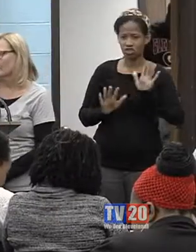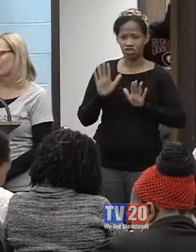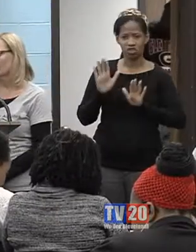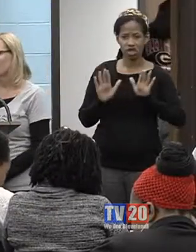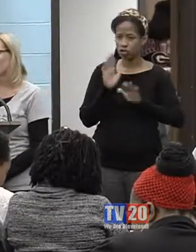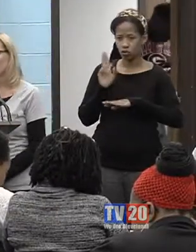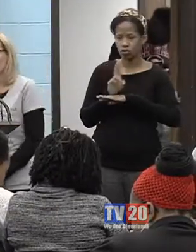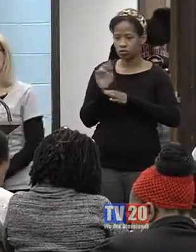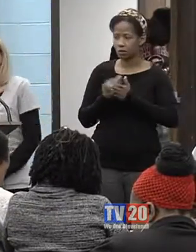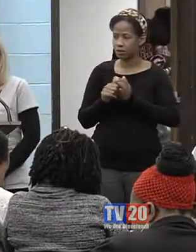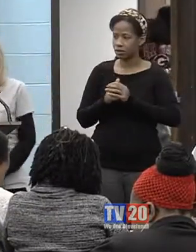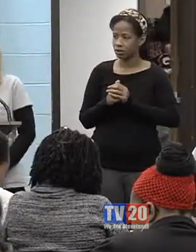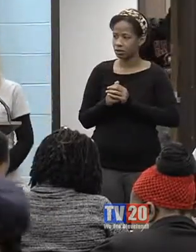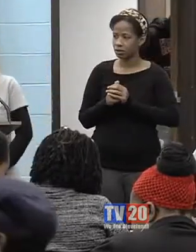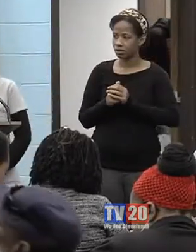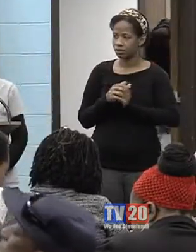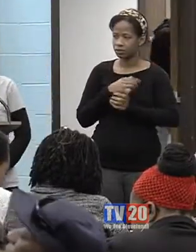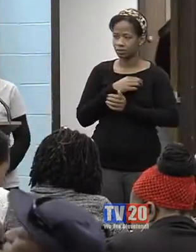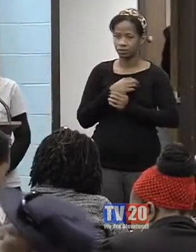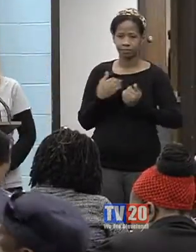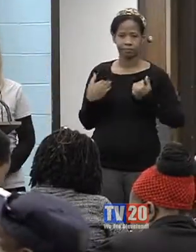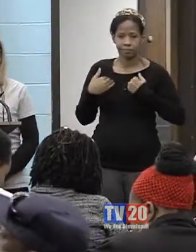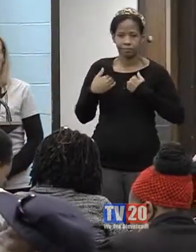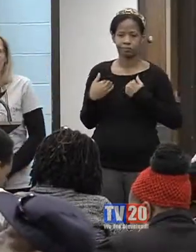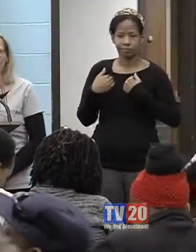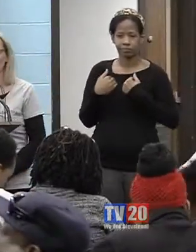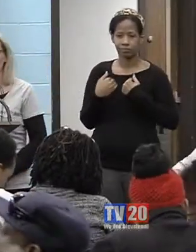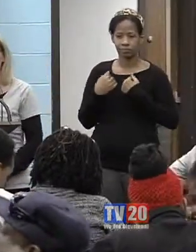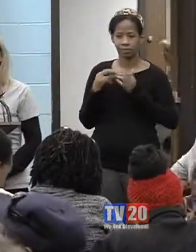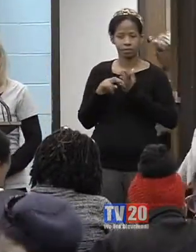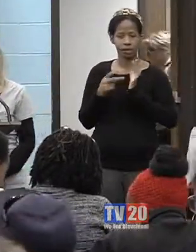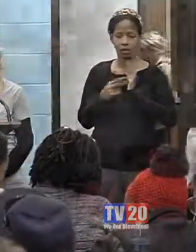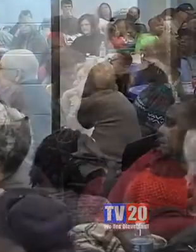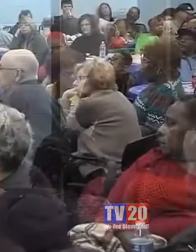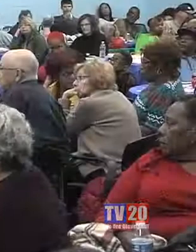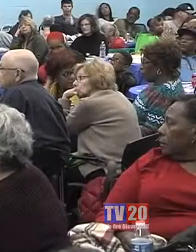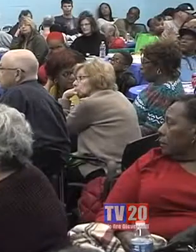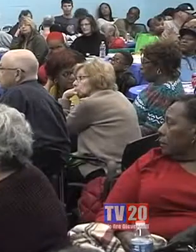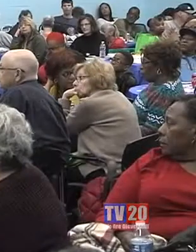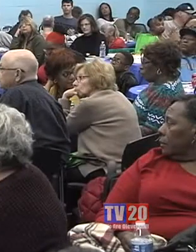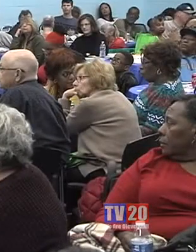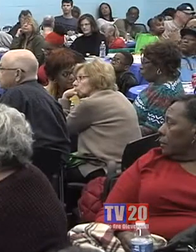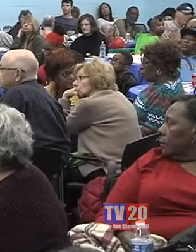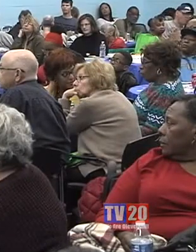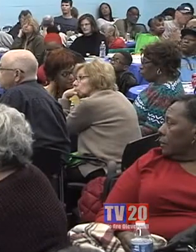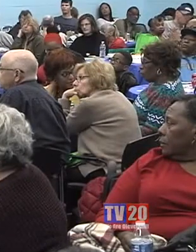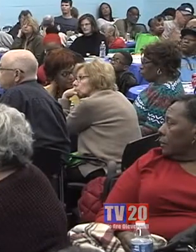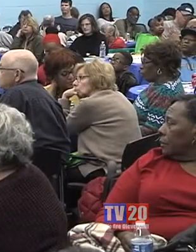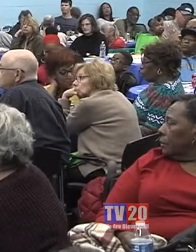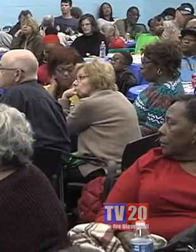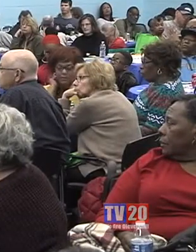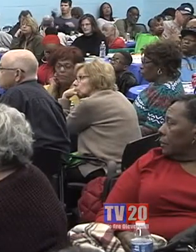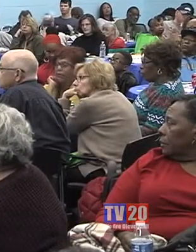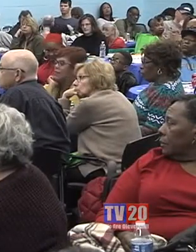of gestures? Talk to me. Shrug my shoulders. I have no idea if you're shrugging your shoulders or shaking your head, yes or